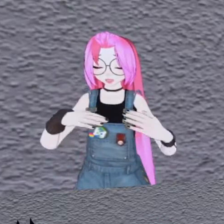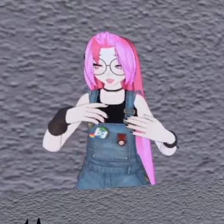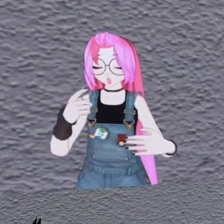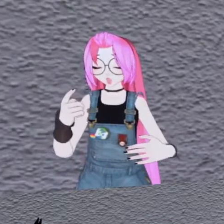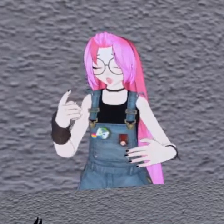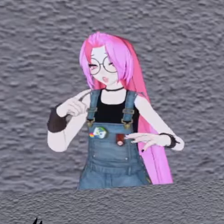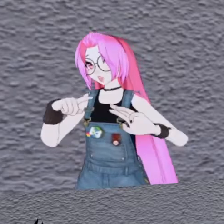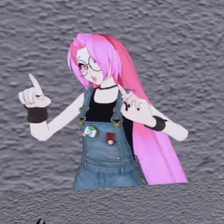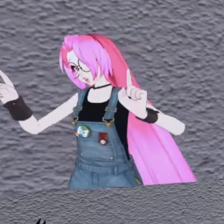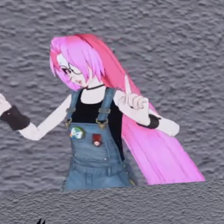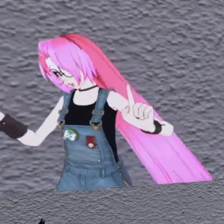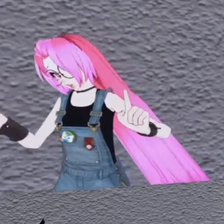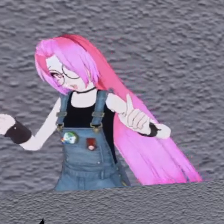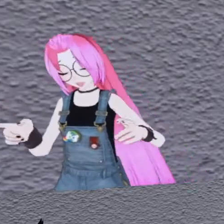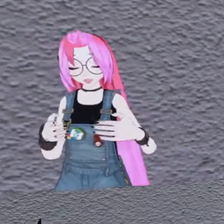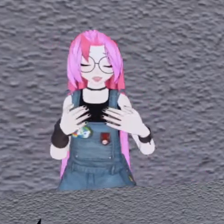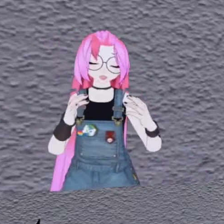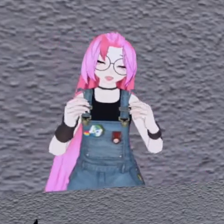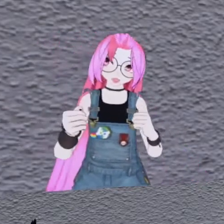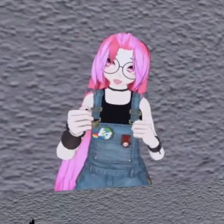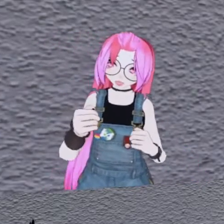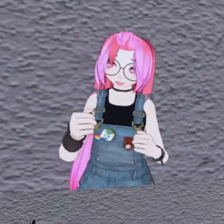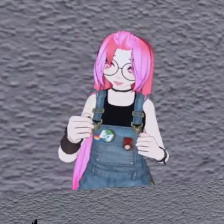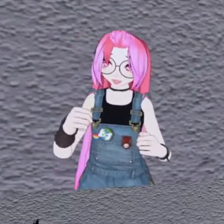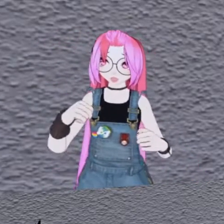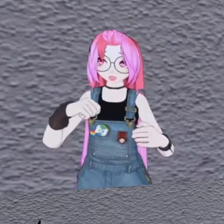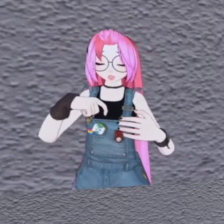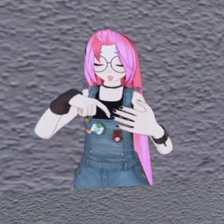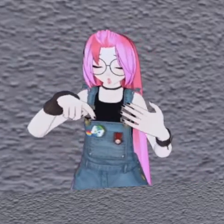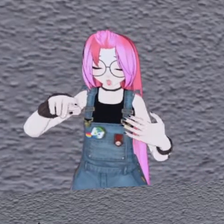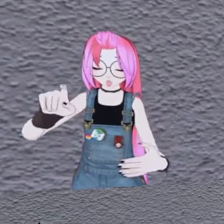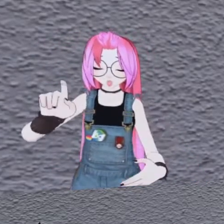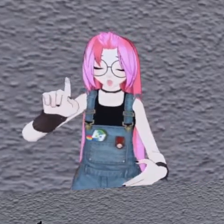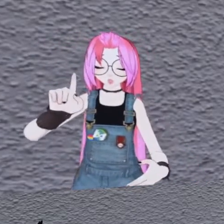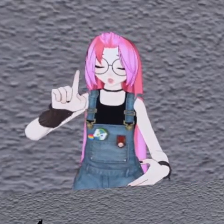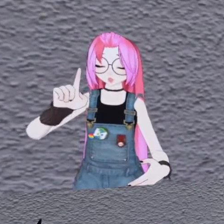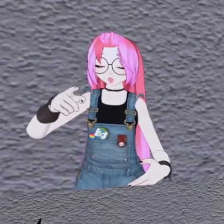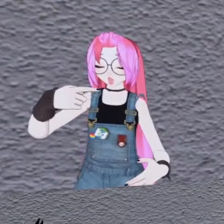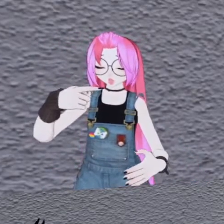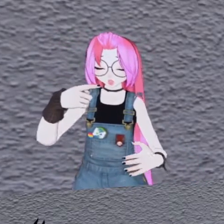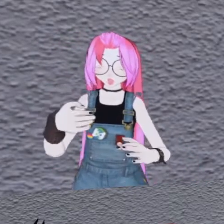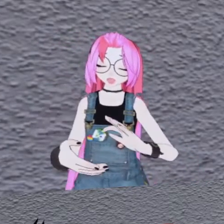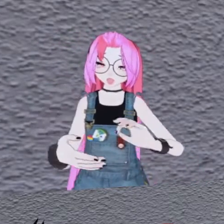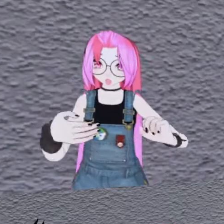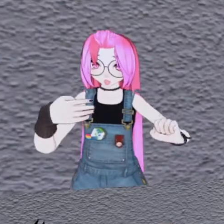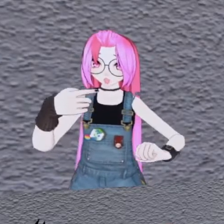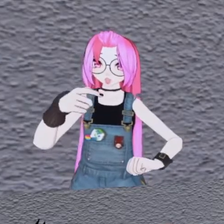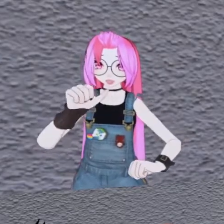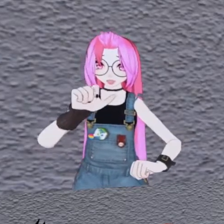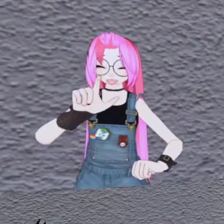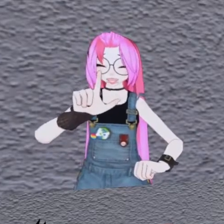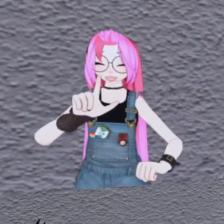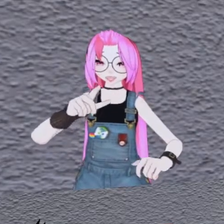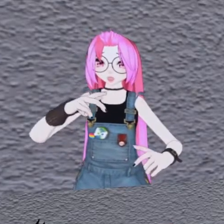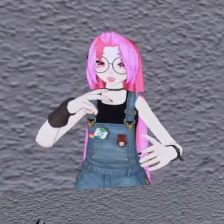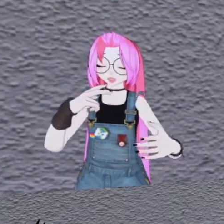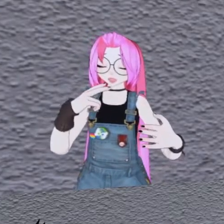So instead, I'm gonna encourage you guys to actually look up the College of Gallaudet and look into